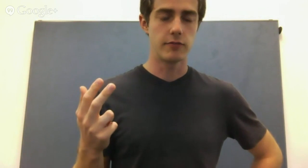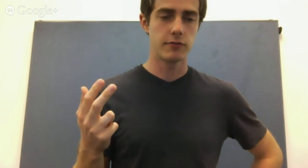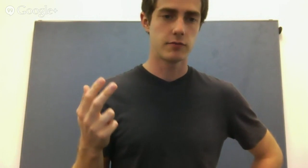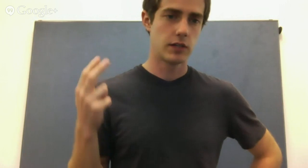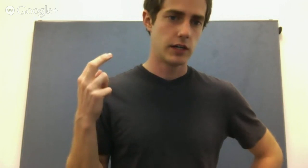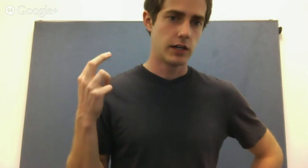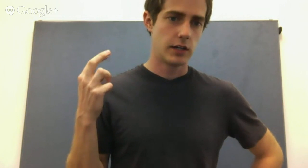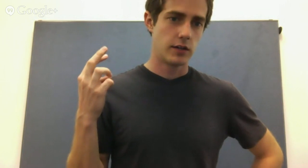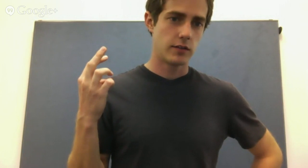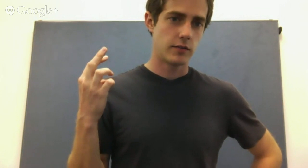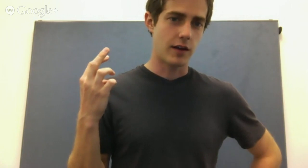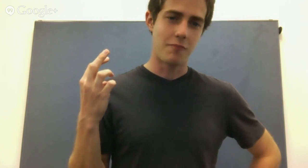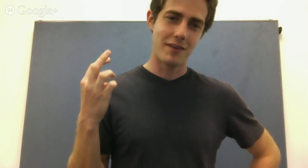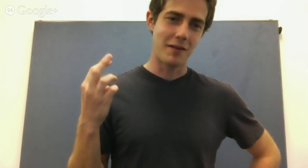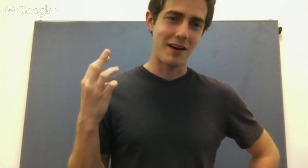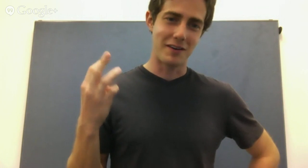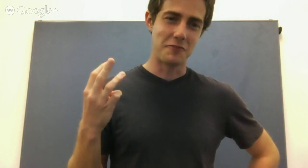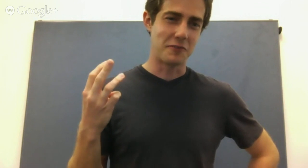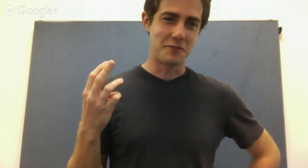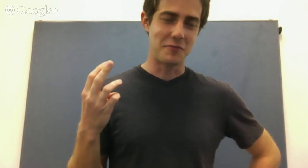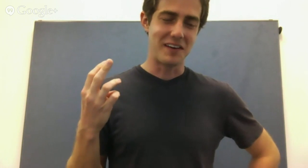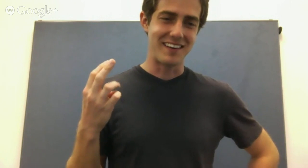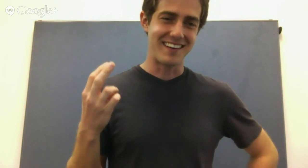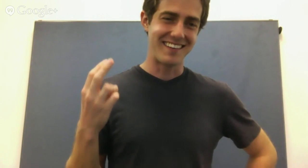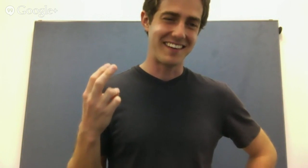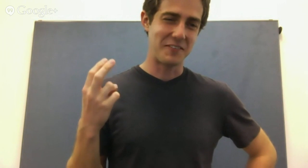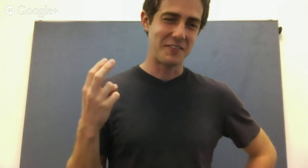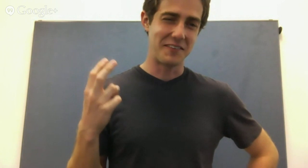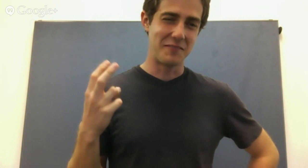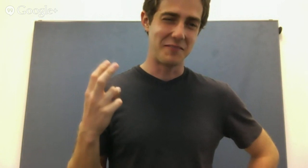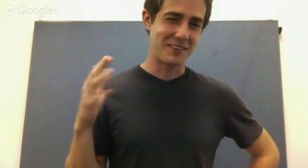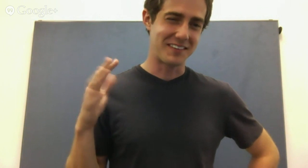Alive. I might do First in May. That one I'm still.